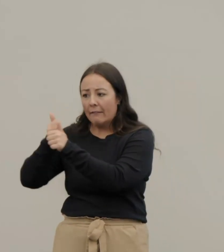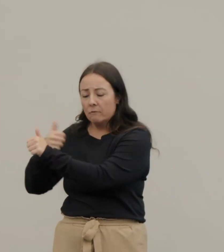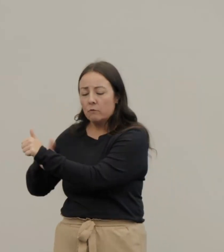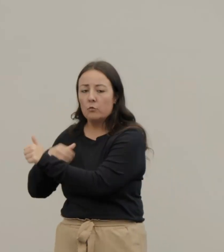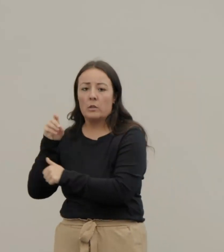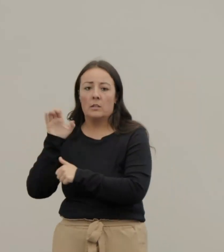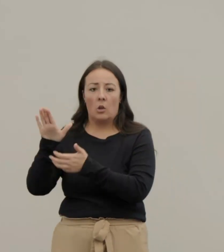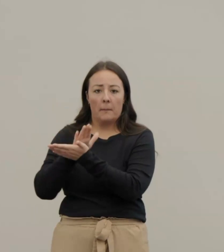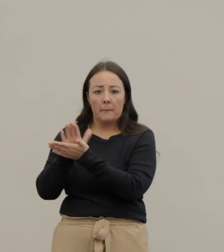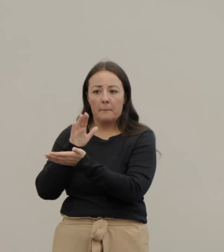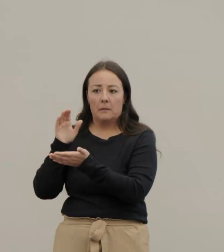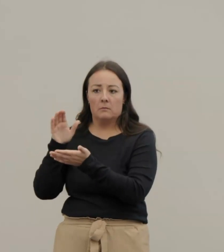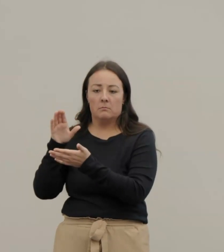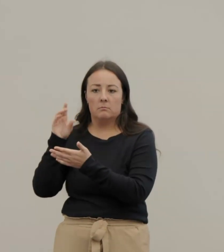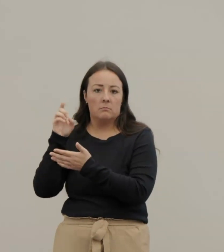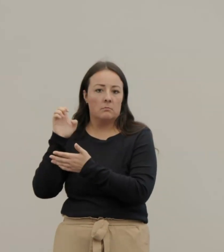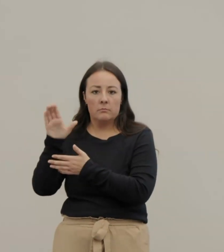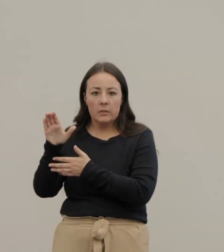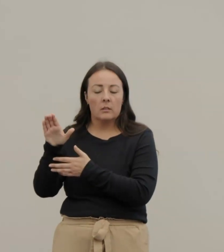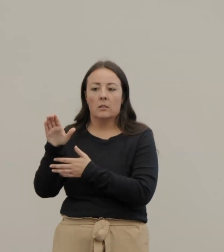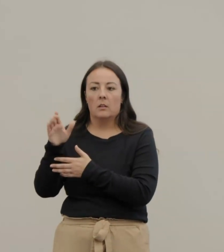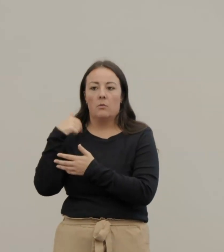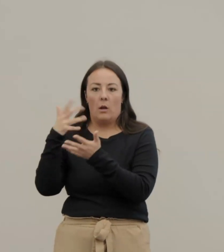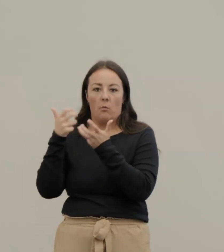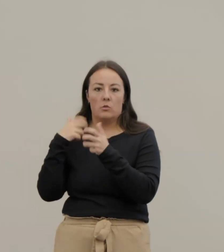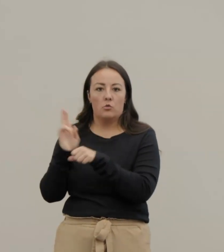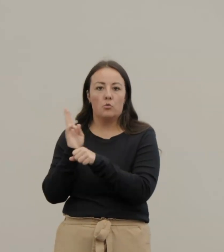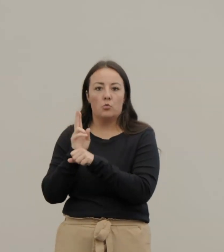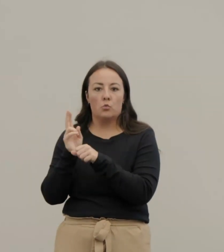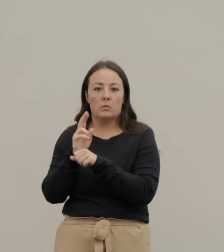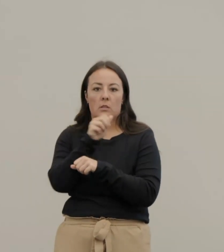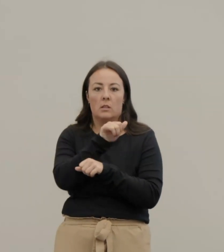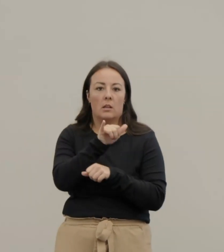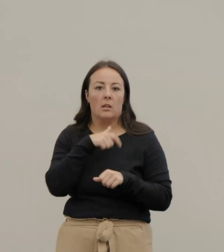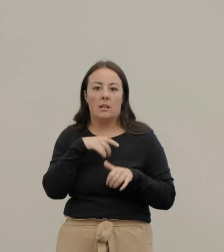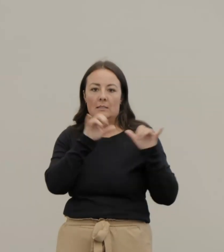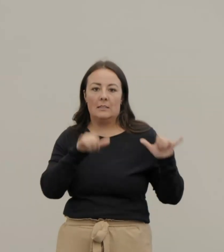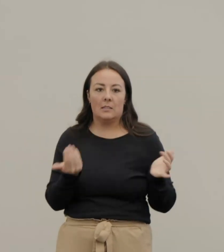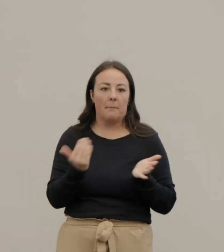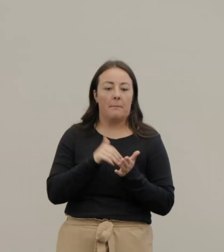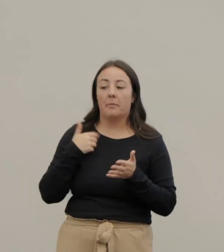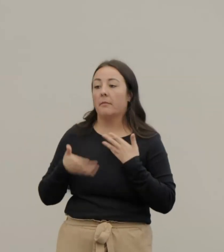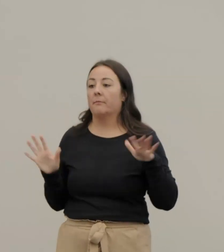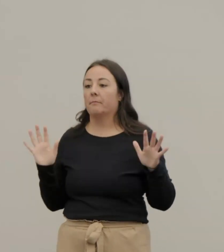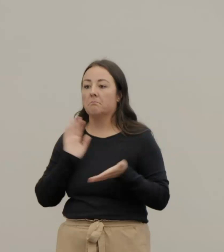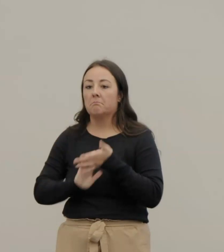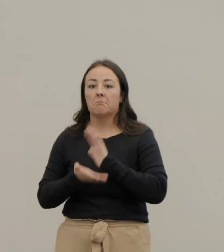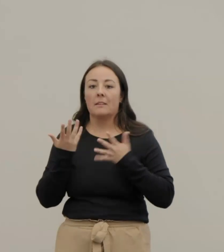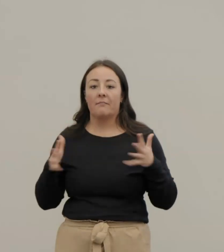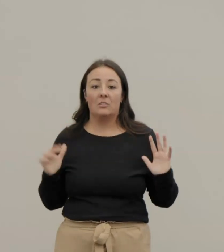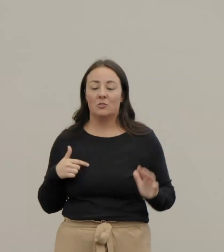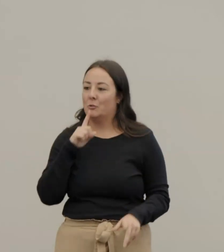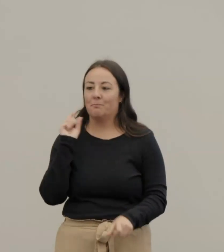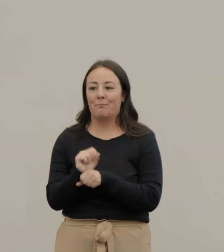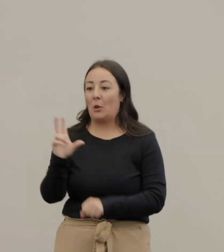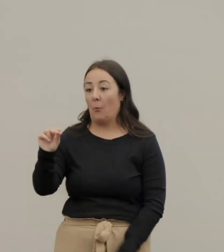remediate it in bulk. Awesome, repost it to our content management system, and then we're done. Absolutely not. Like, no,